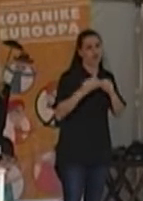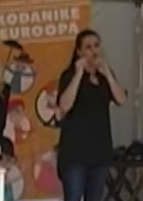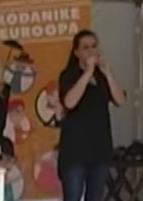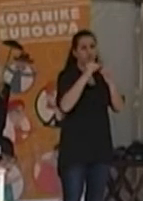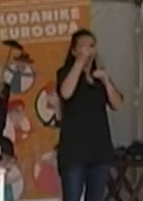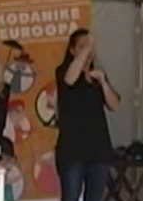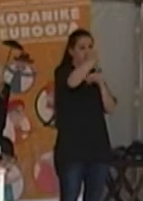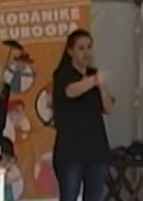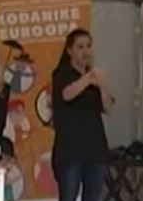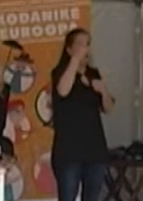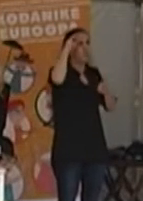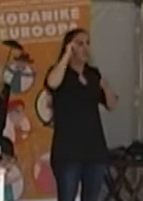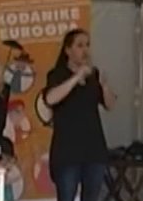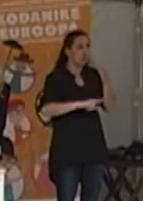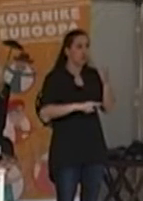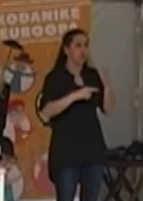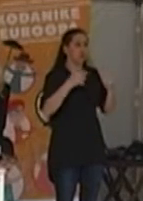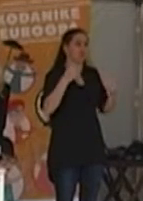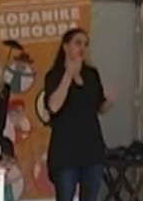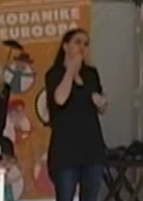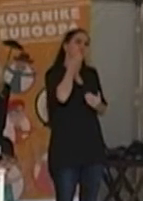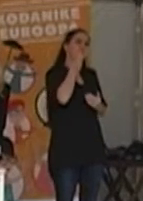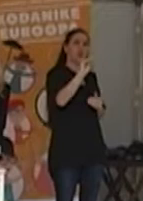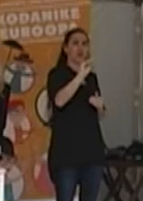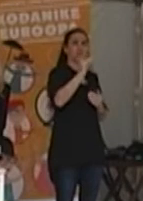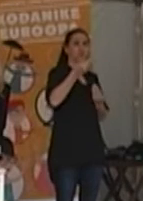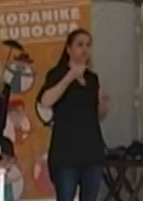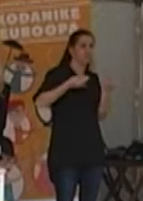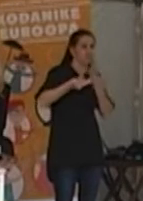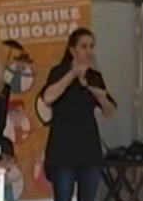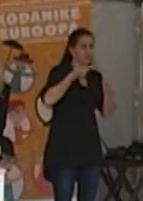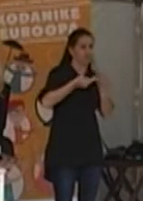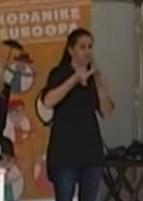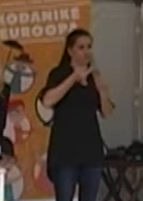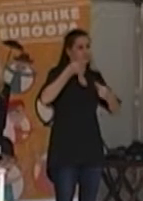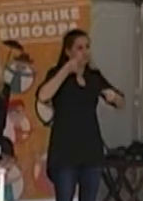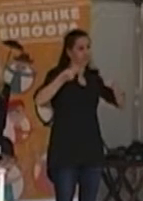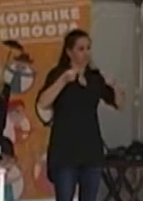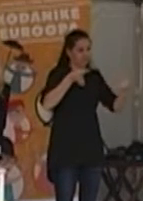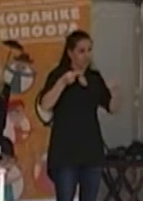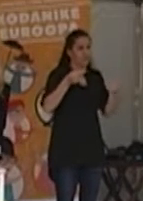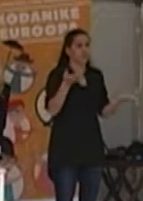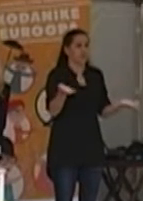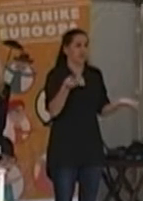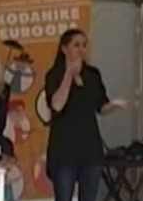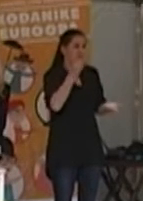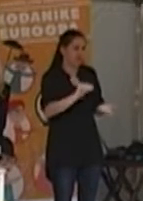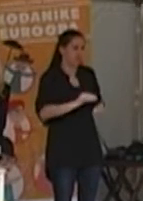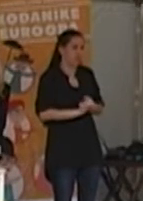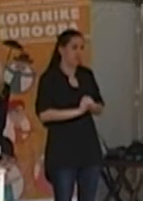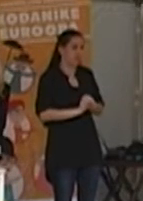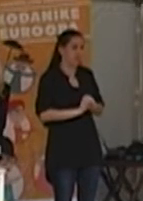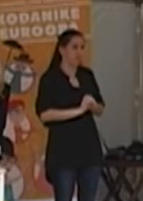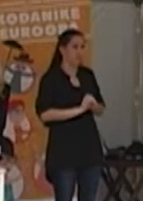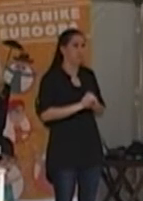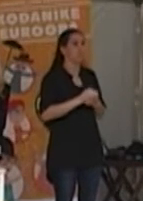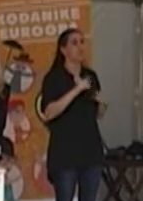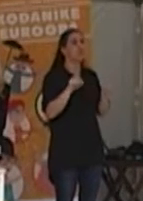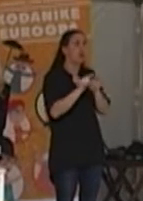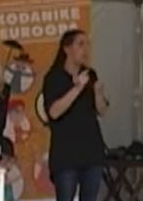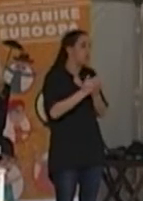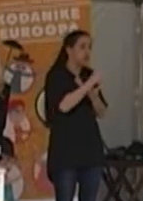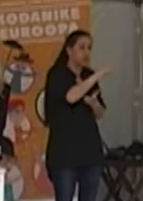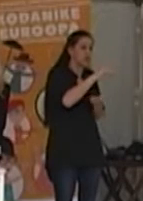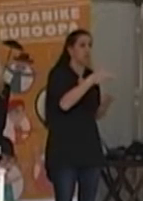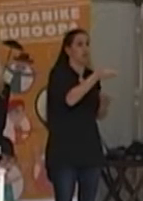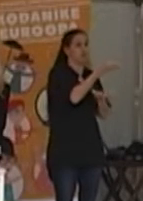I hope that we have a better language, and like debates like this is going on all the time, also among politicians, also